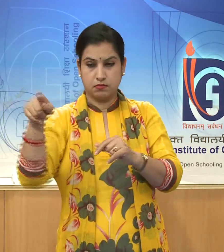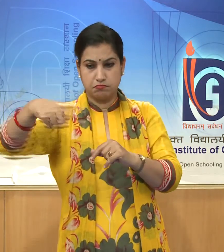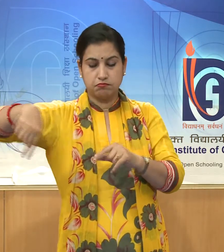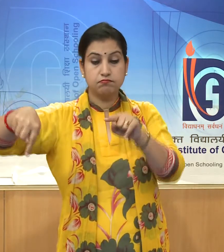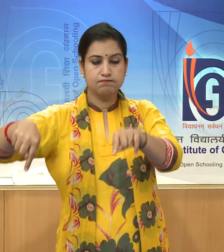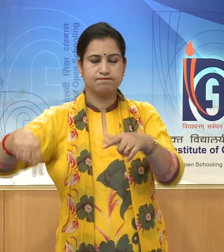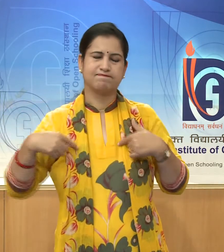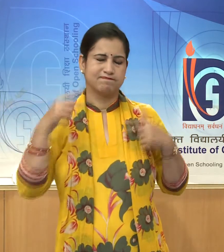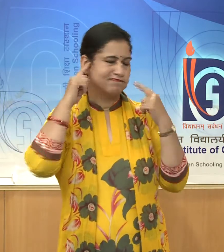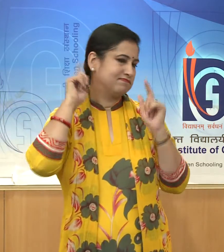refused to paint